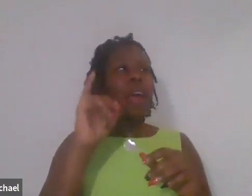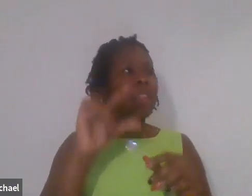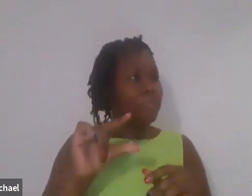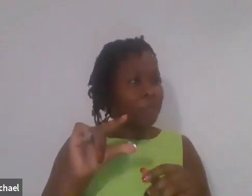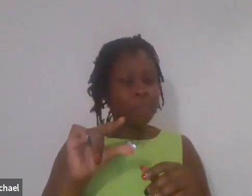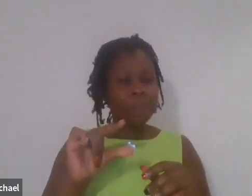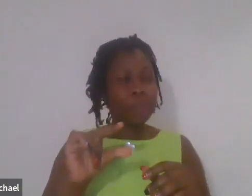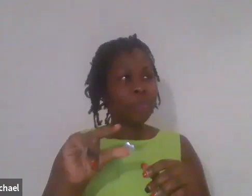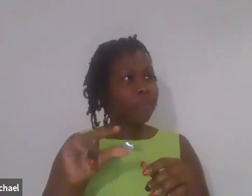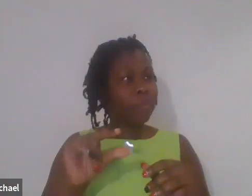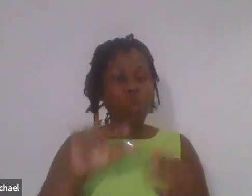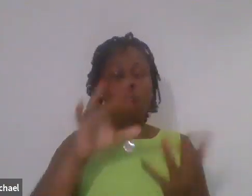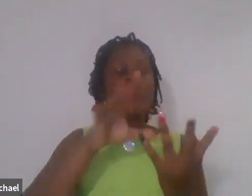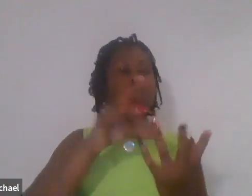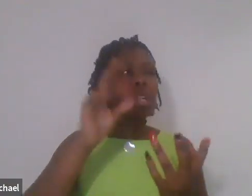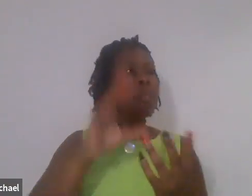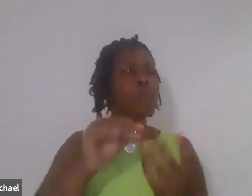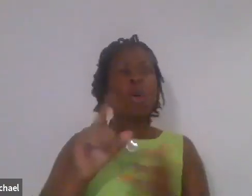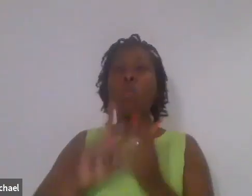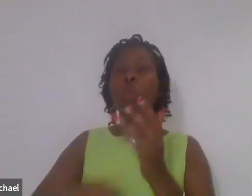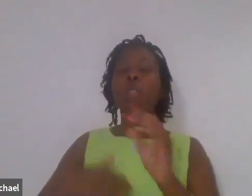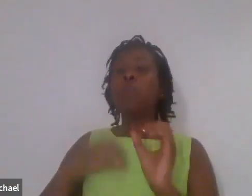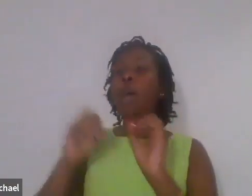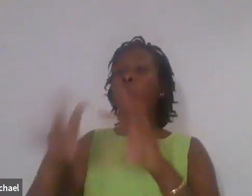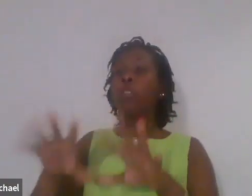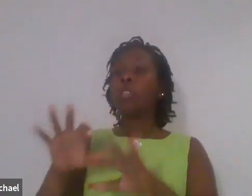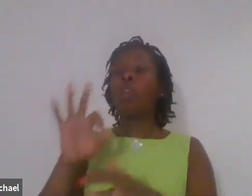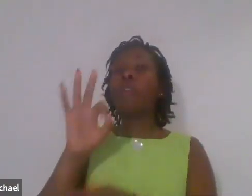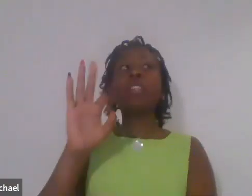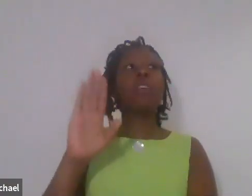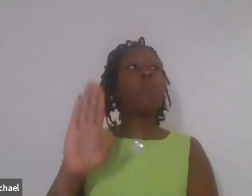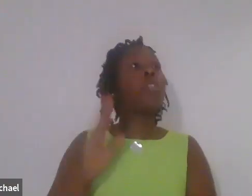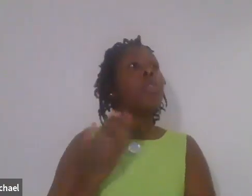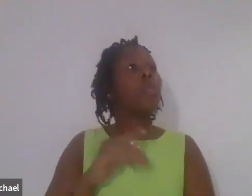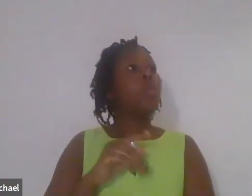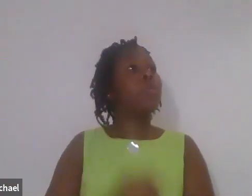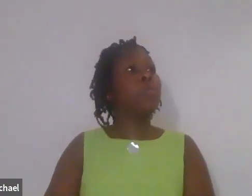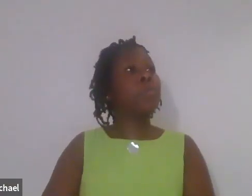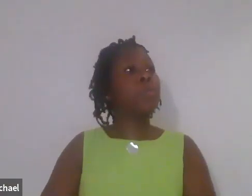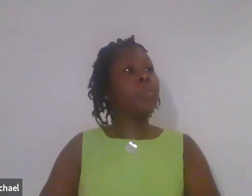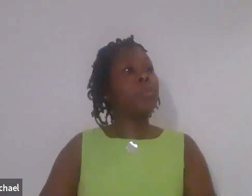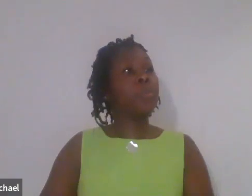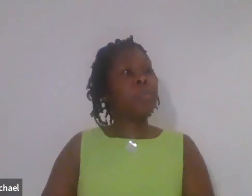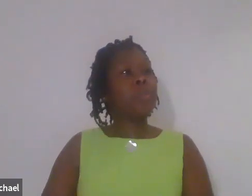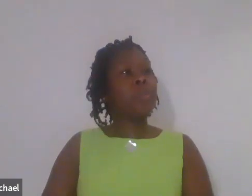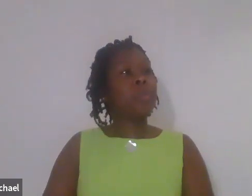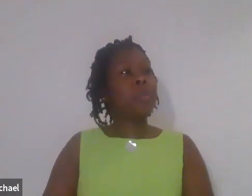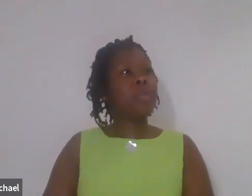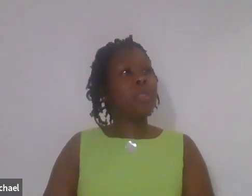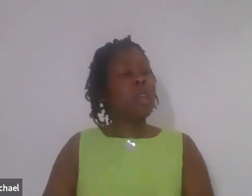Twitter account, your IG, you have to identify yourself with what you post on those accounts.